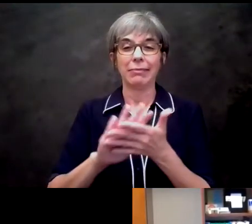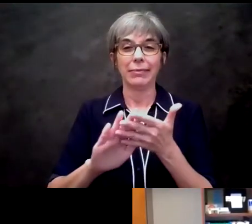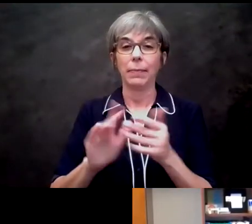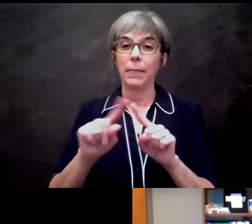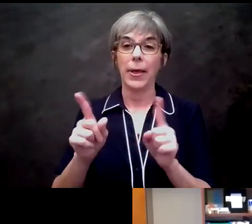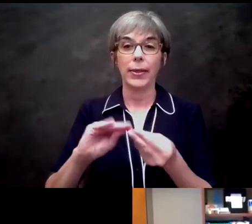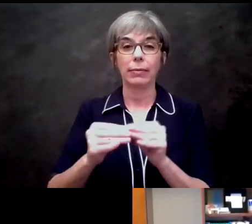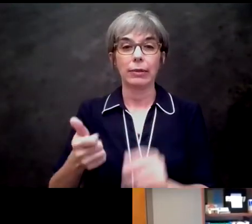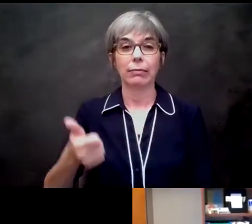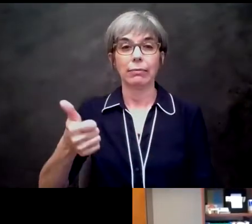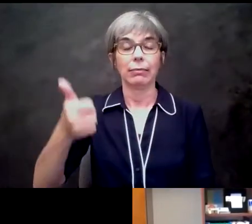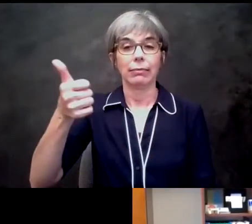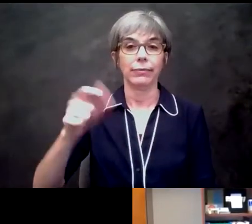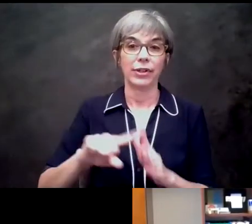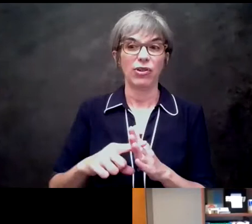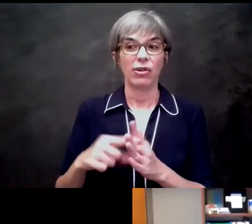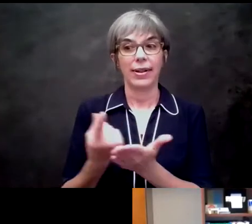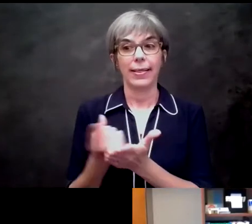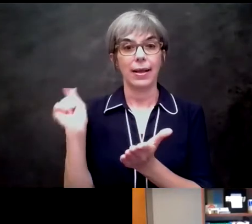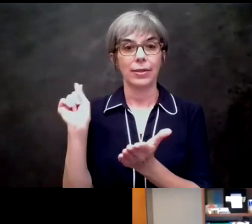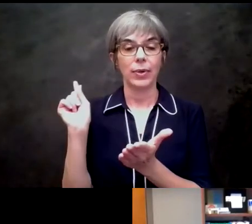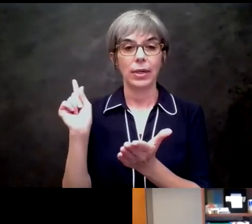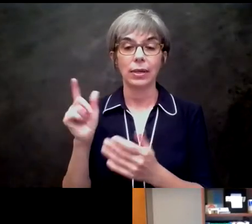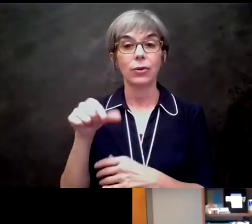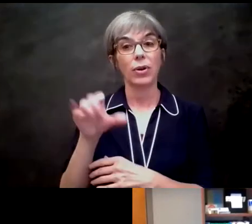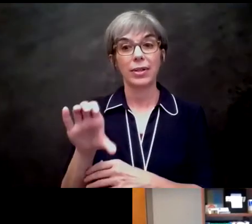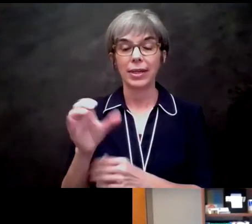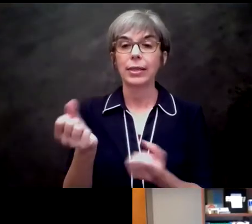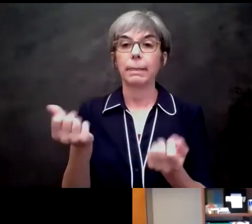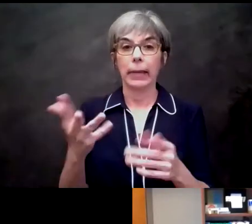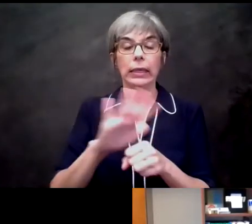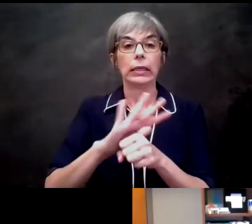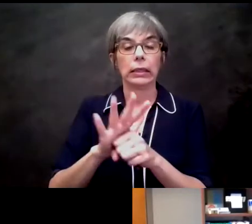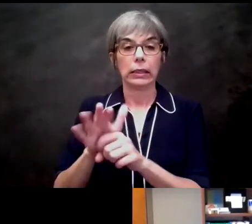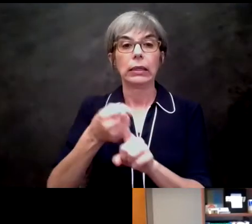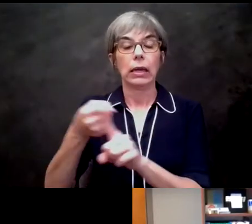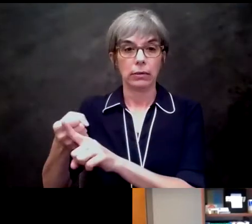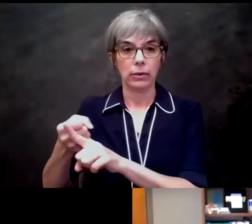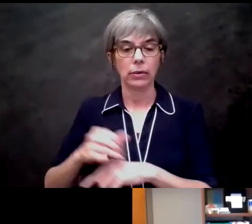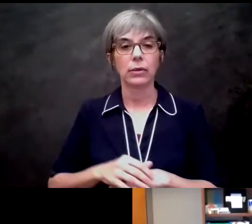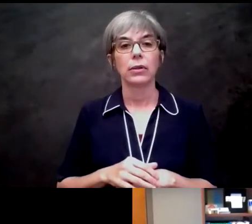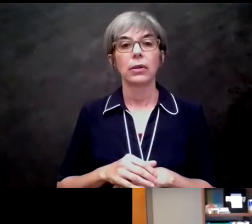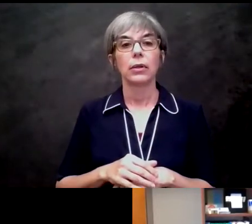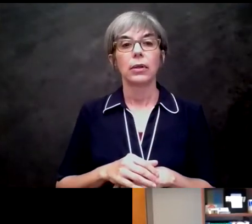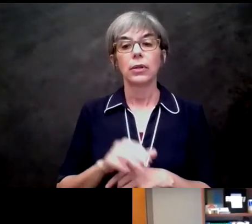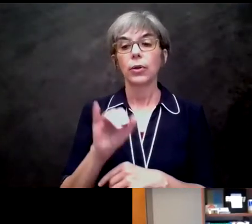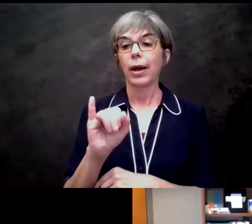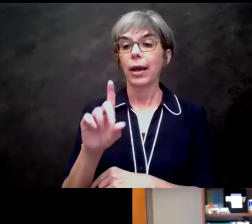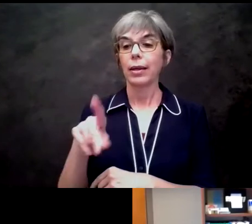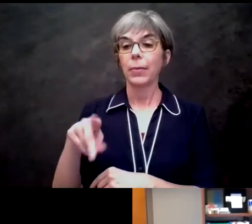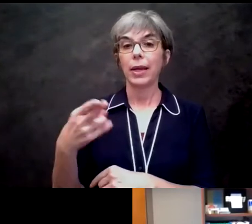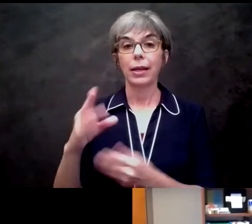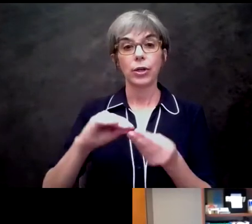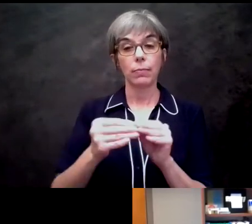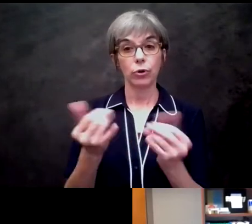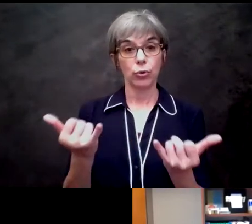started last week for cases in the Quad Cities. According to numbers released by IDPH today, in